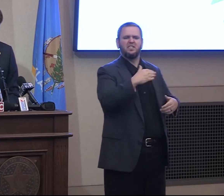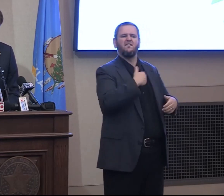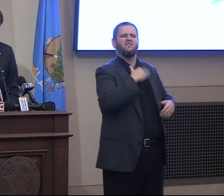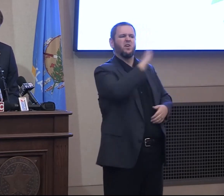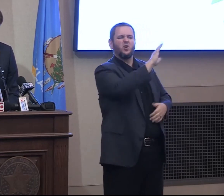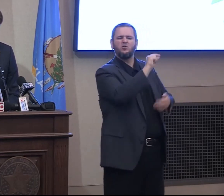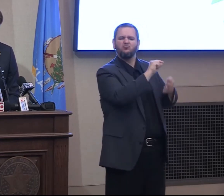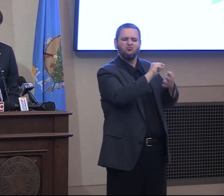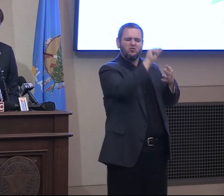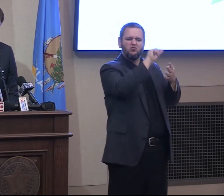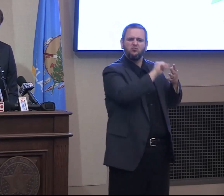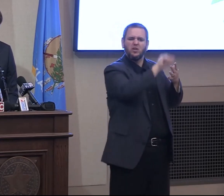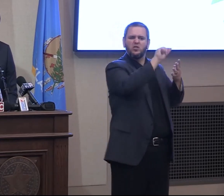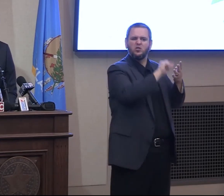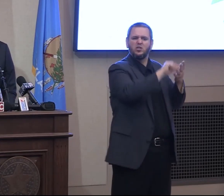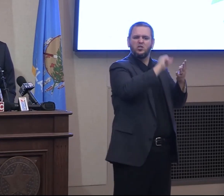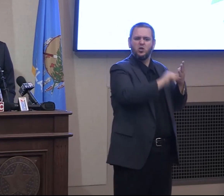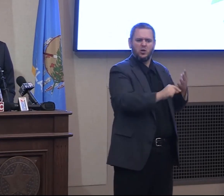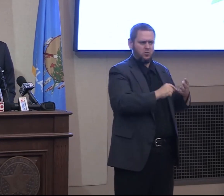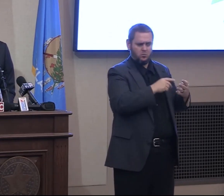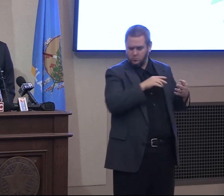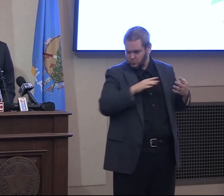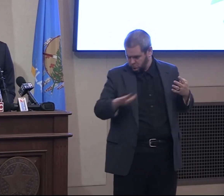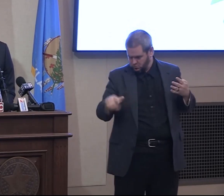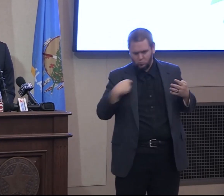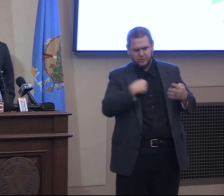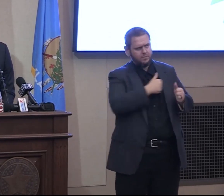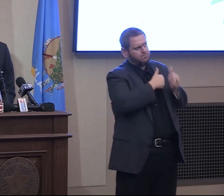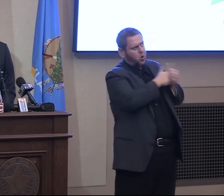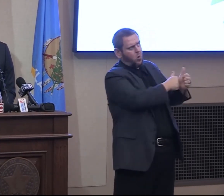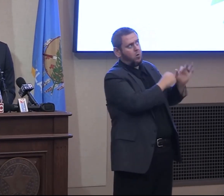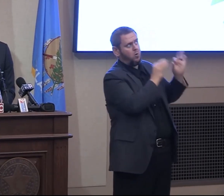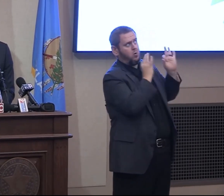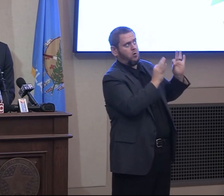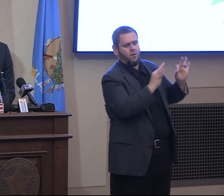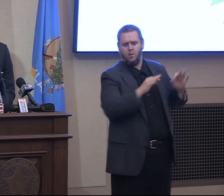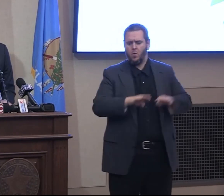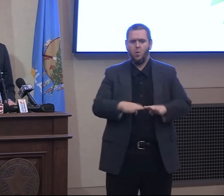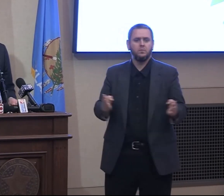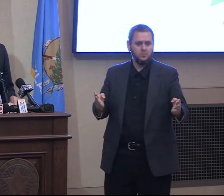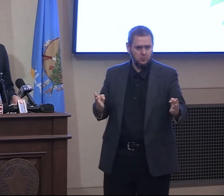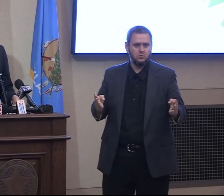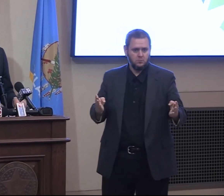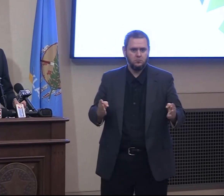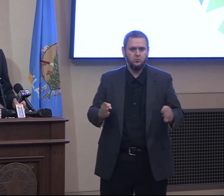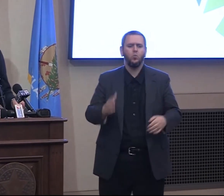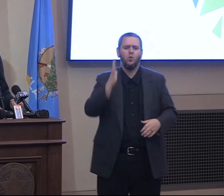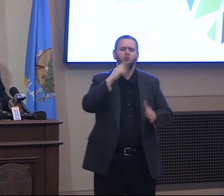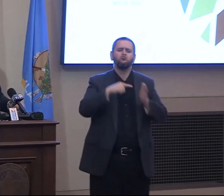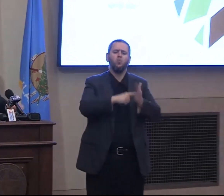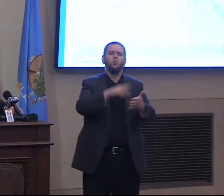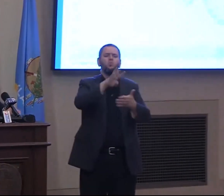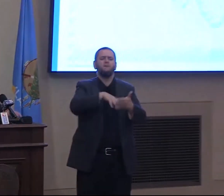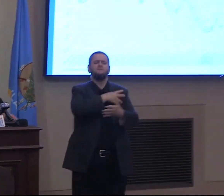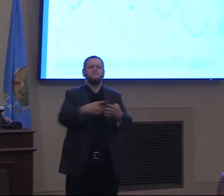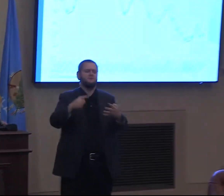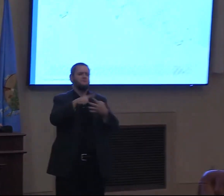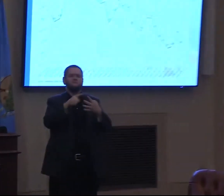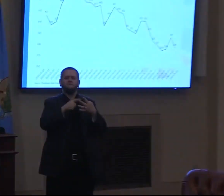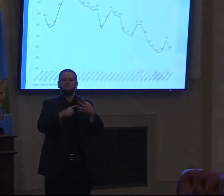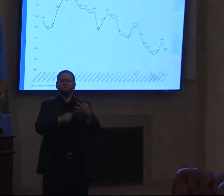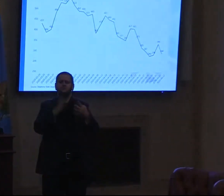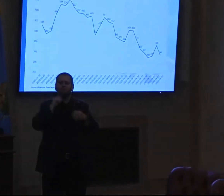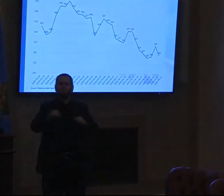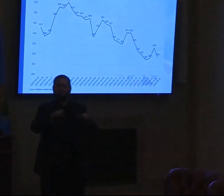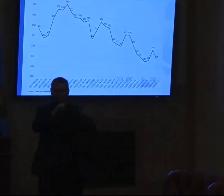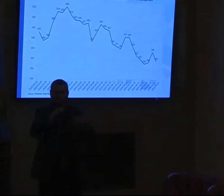economy. I want to show you some graphs on how we're doing on each one of them. One of the gates